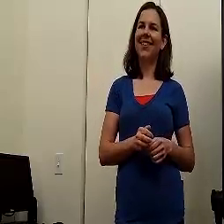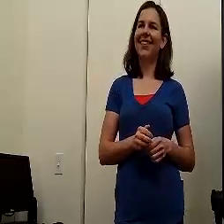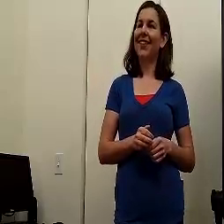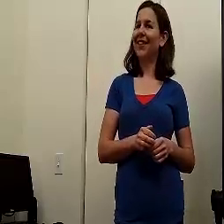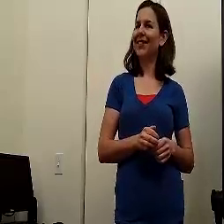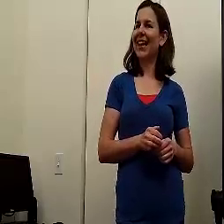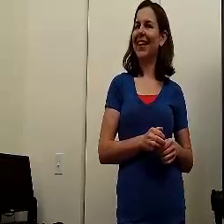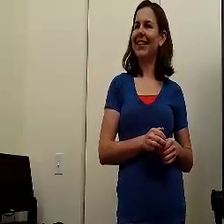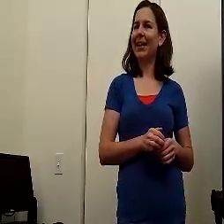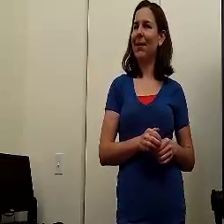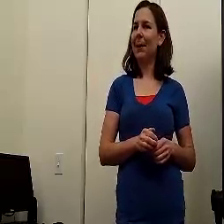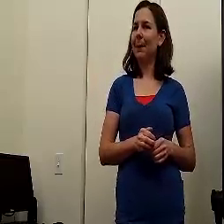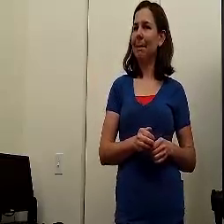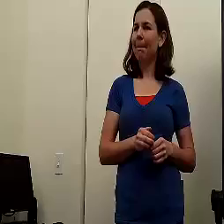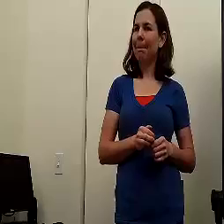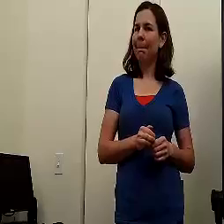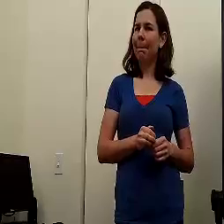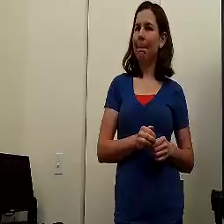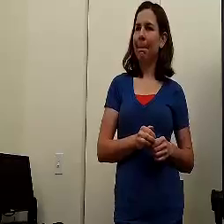do you think you would sign it the same way?